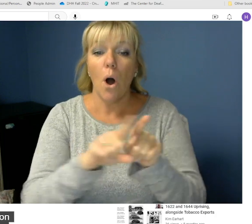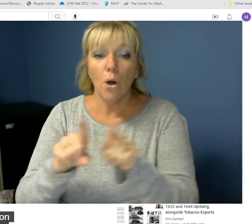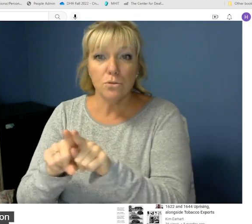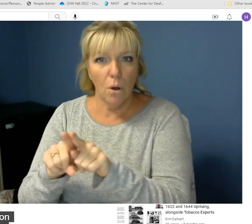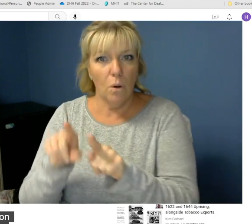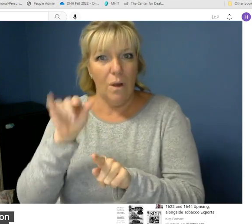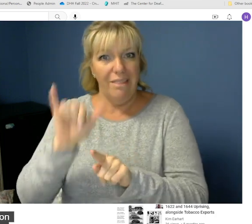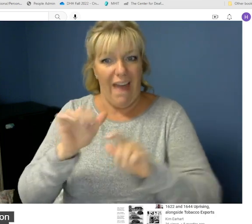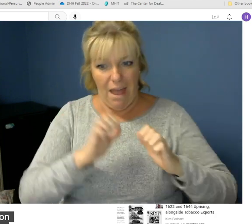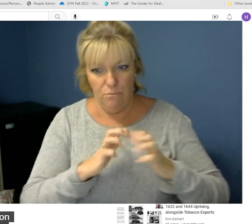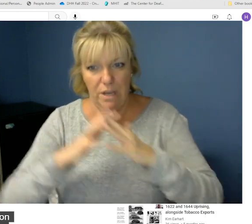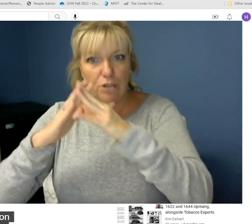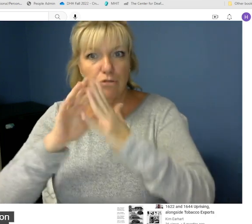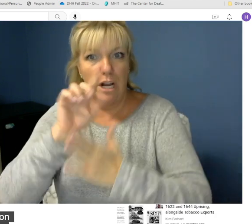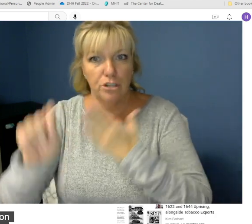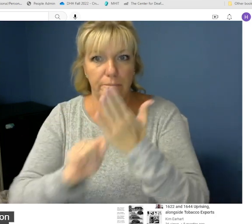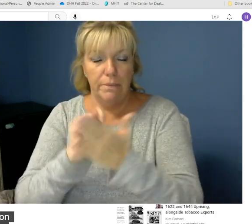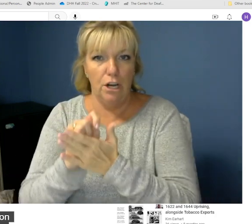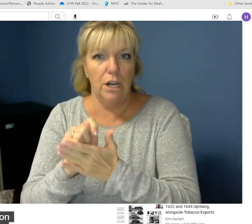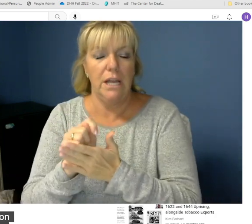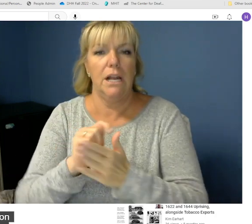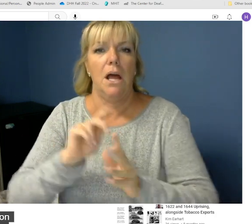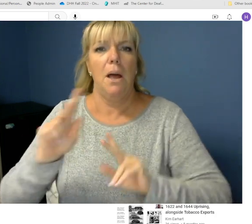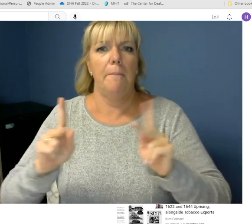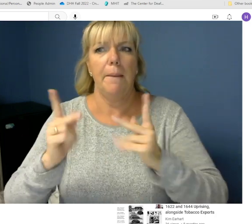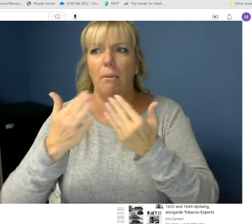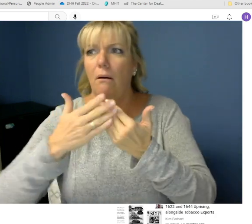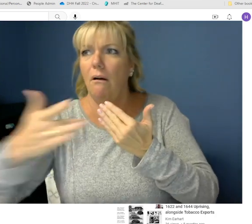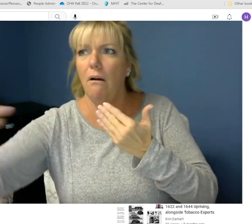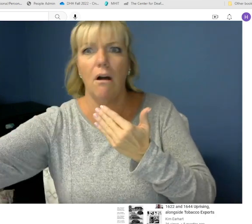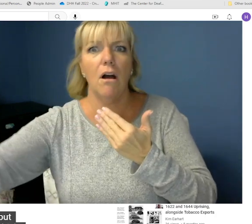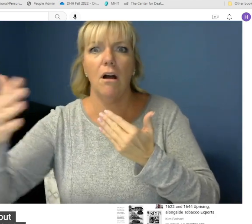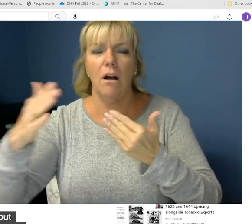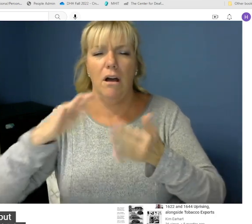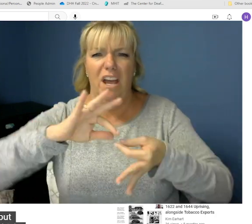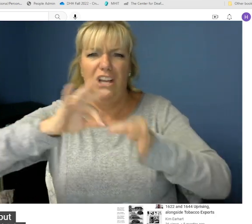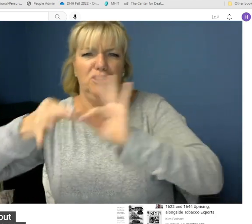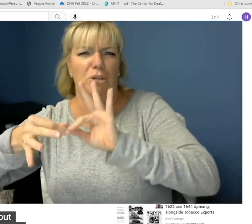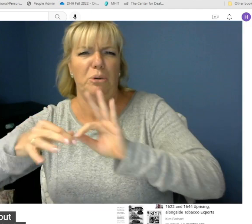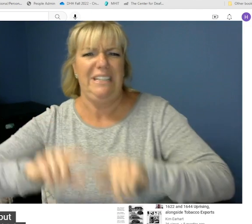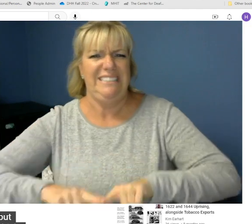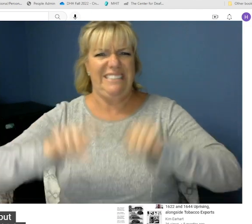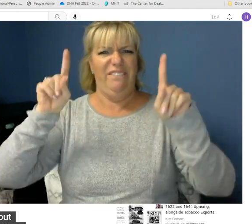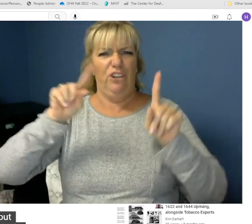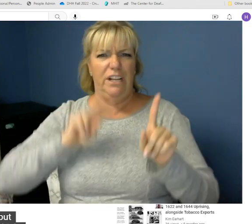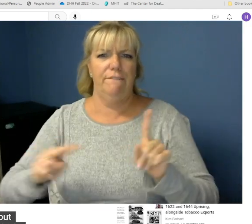gets reinterpreted. This is really, really key to